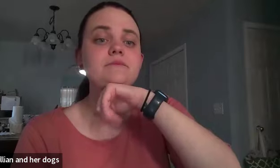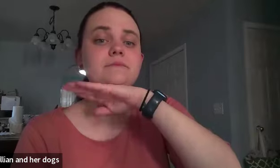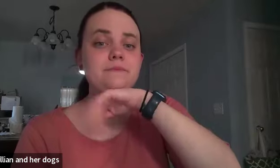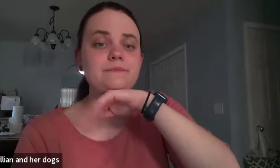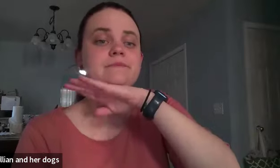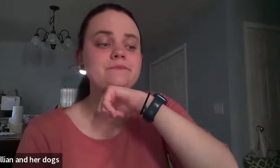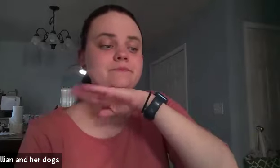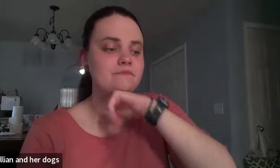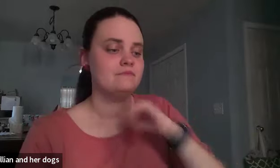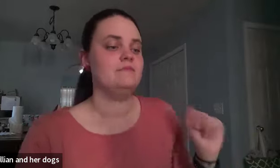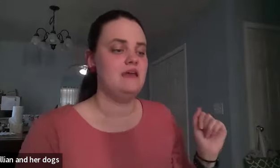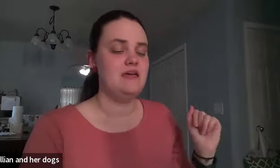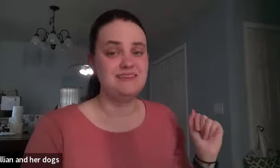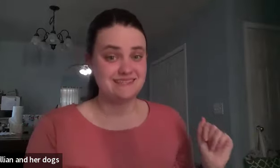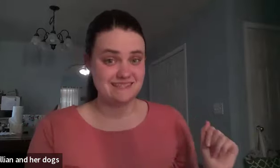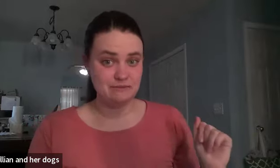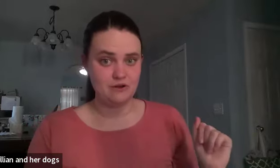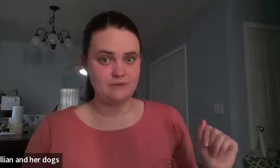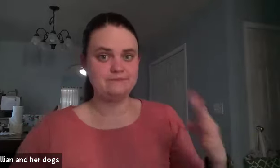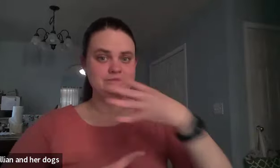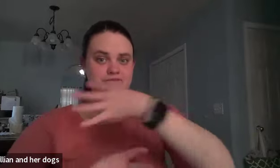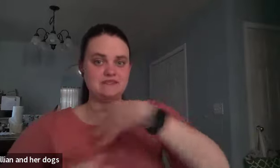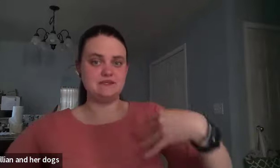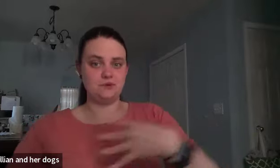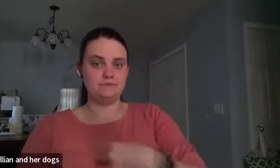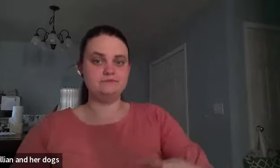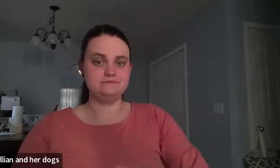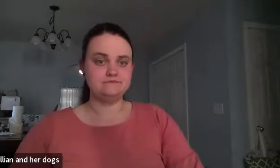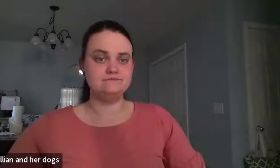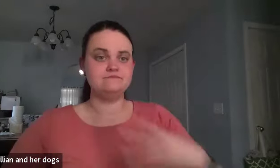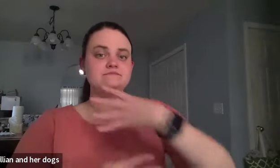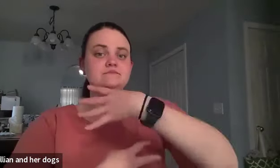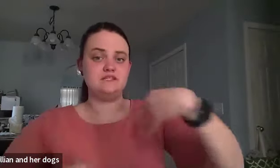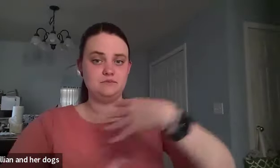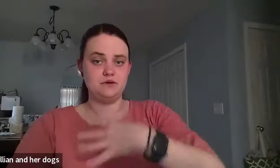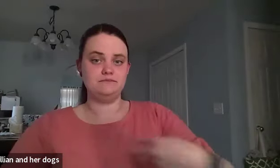pig, and then zebra, zebra, zebra.